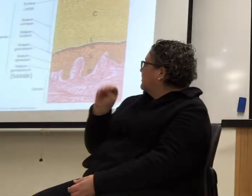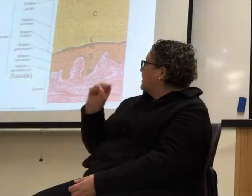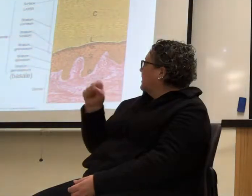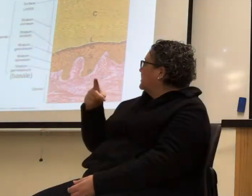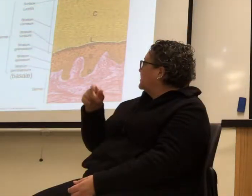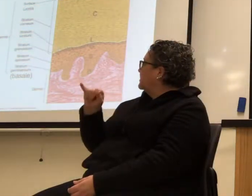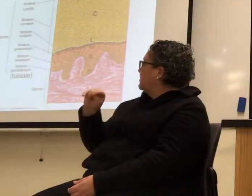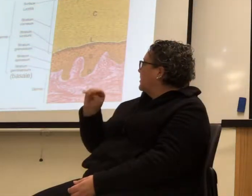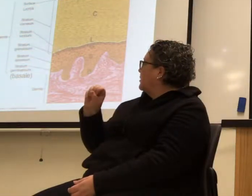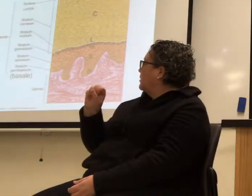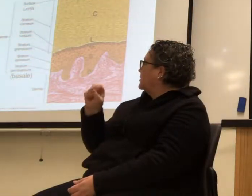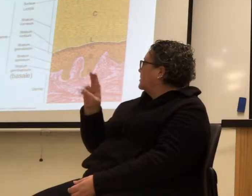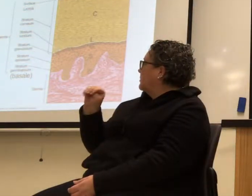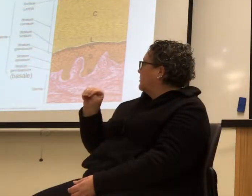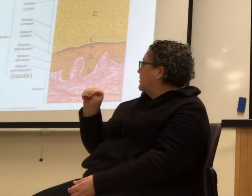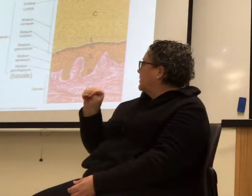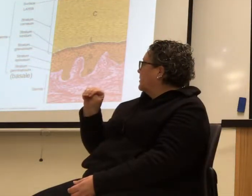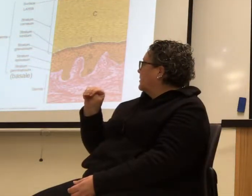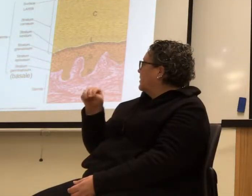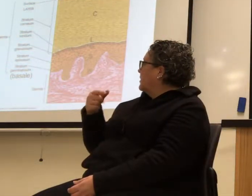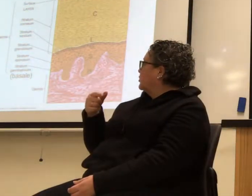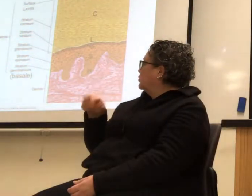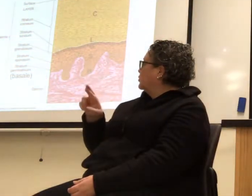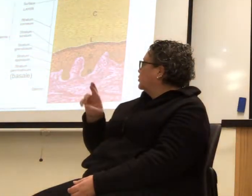So call this strata of the epidermis.